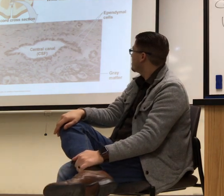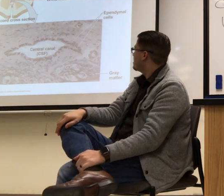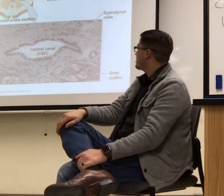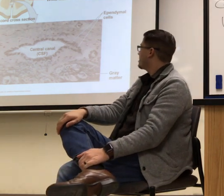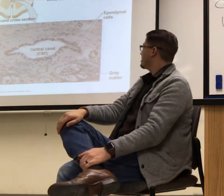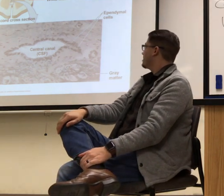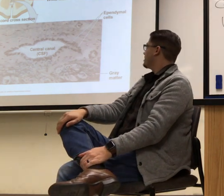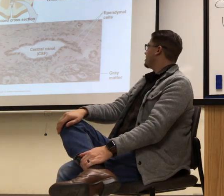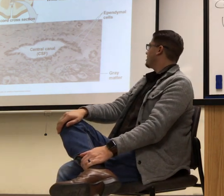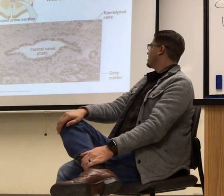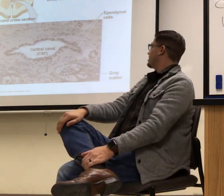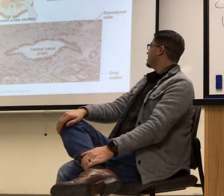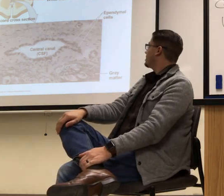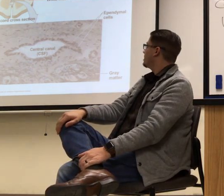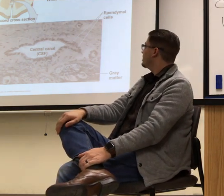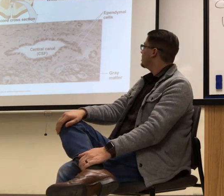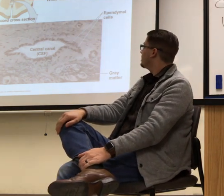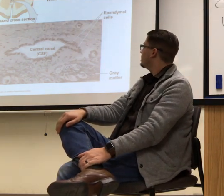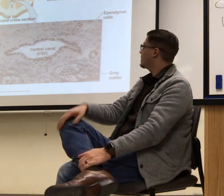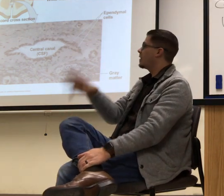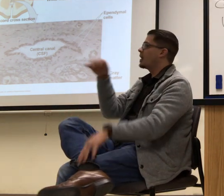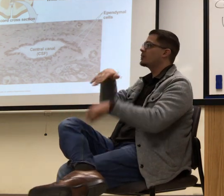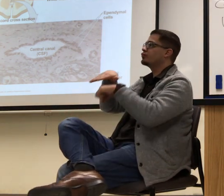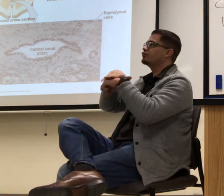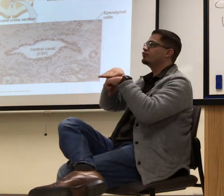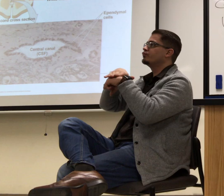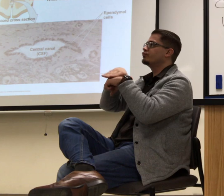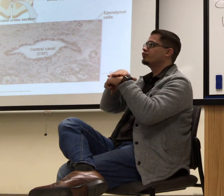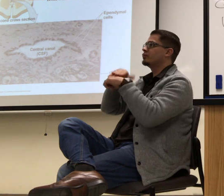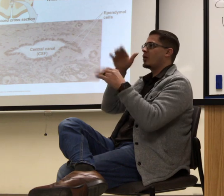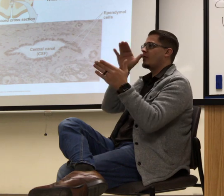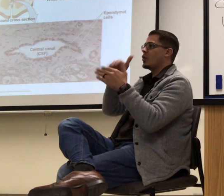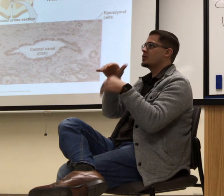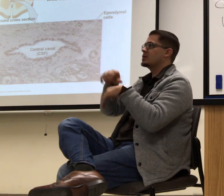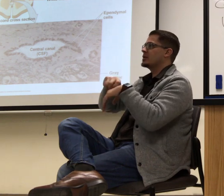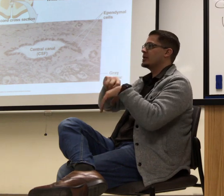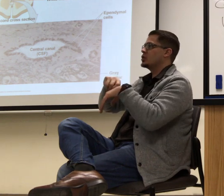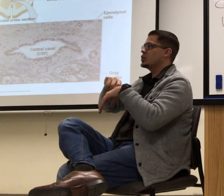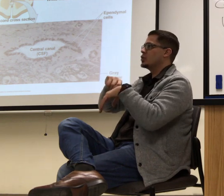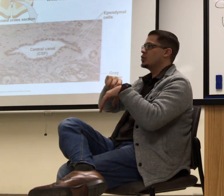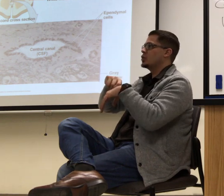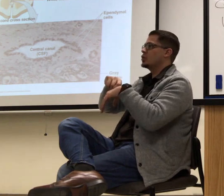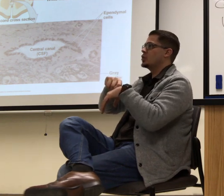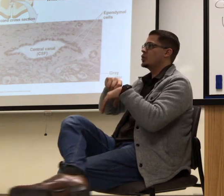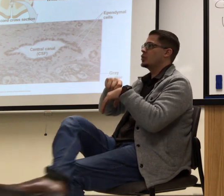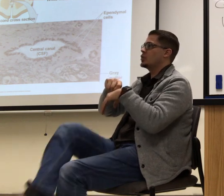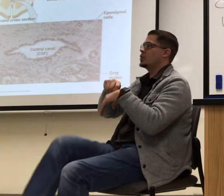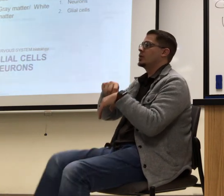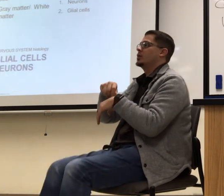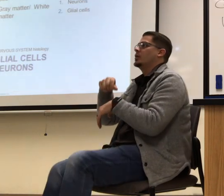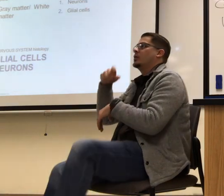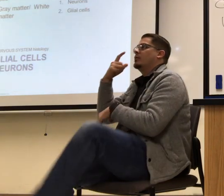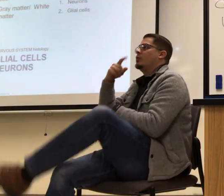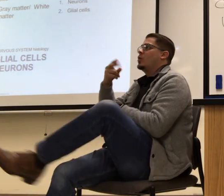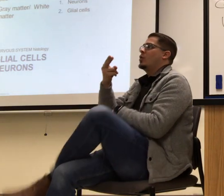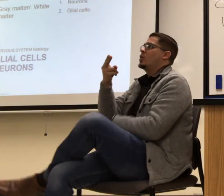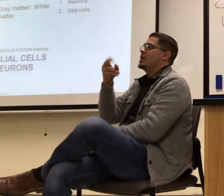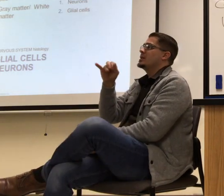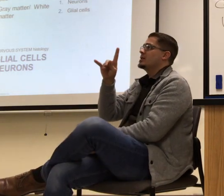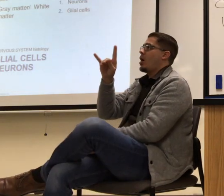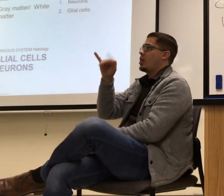So, at kind of the gross level, just looking at the tissue, gray matter, white matter. In terms of the histology, we like to talk about